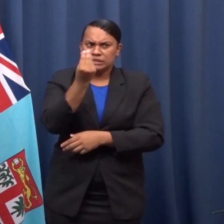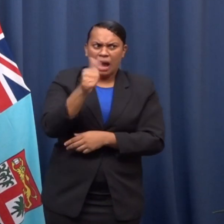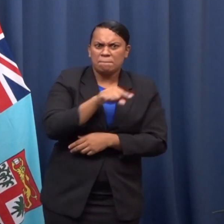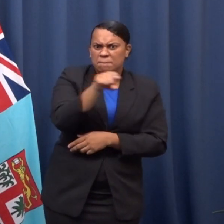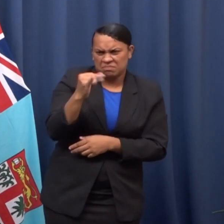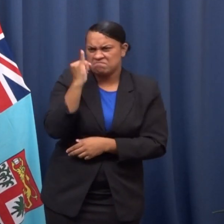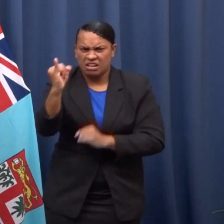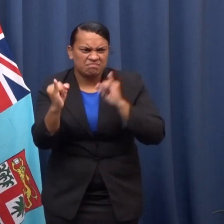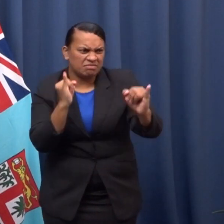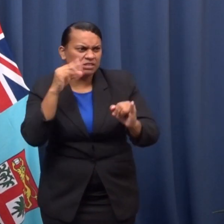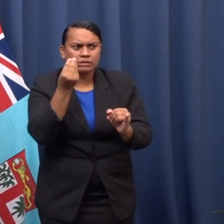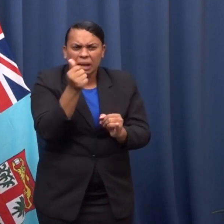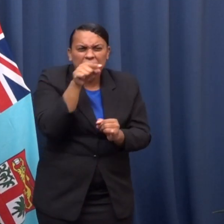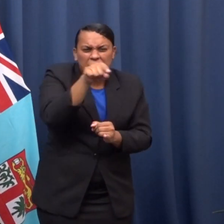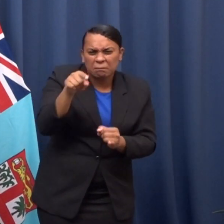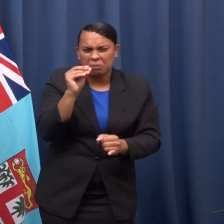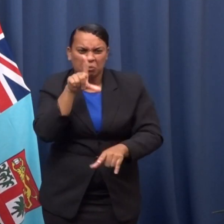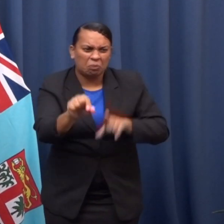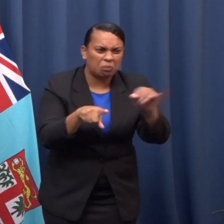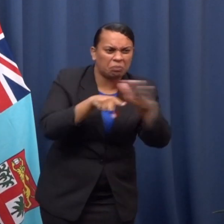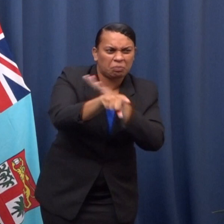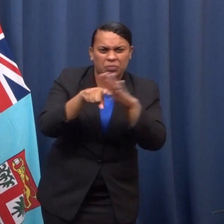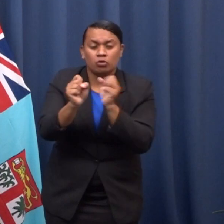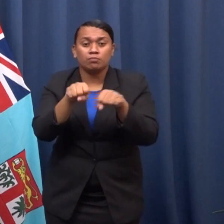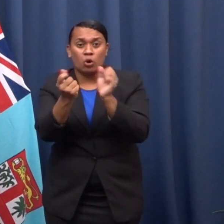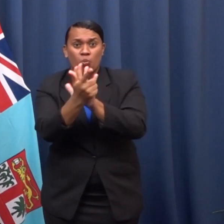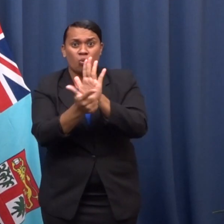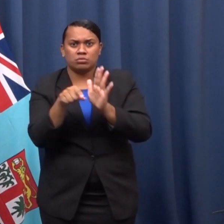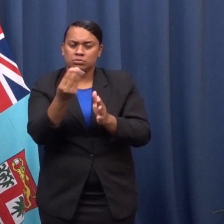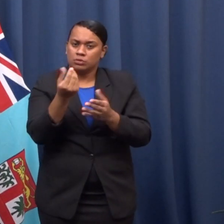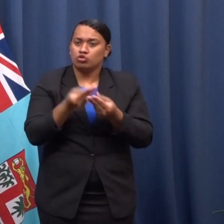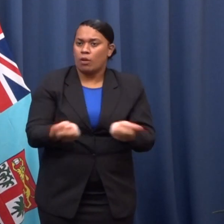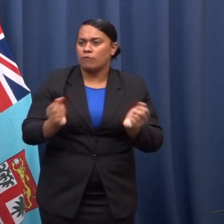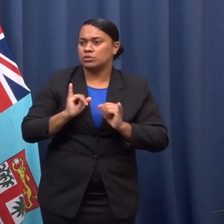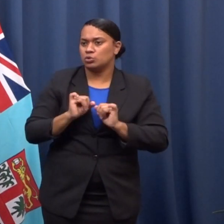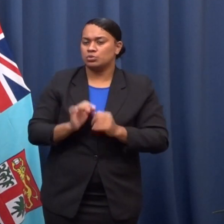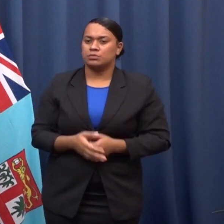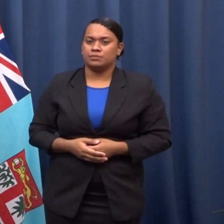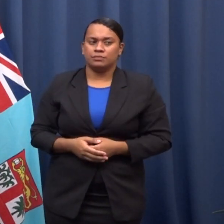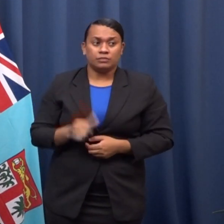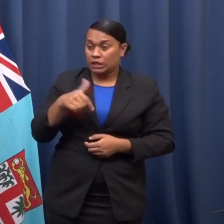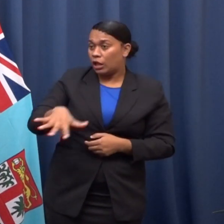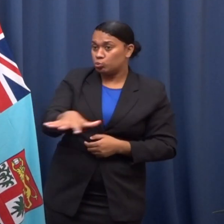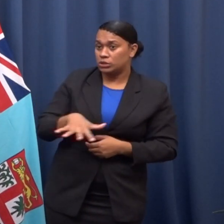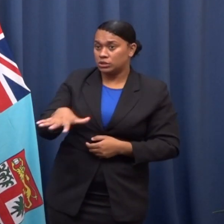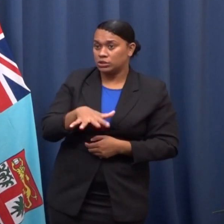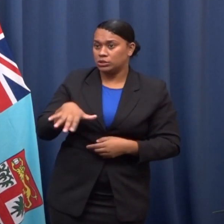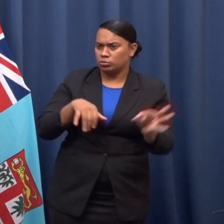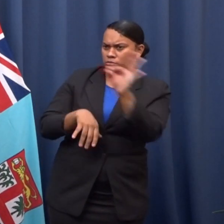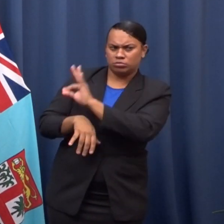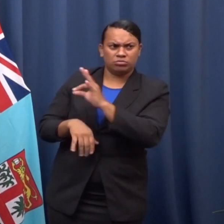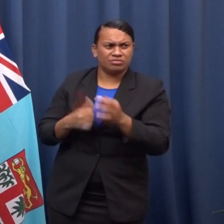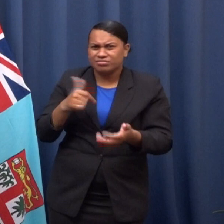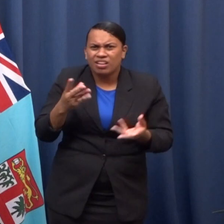from Fijian. So there are a few areas where people have actually been allegedly been coming out of Lotoka. Have these